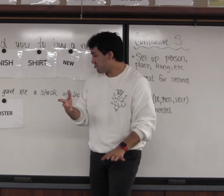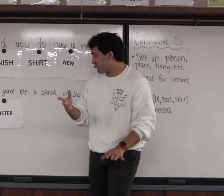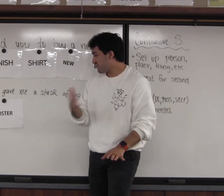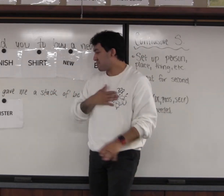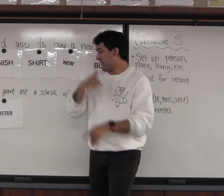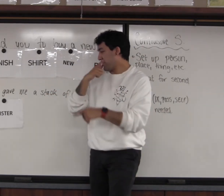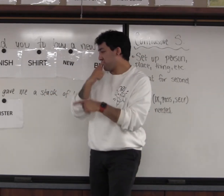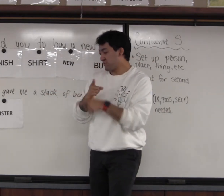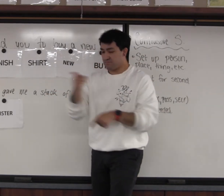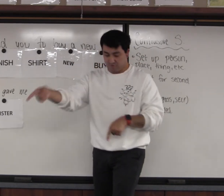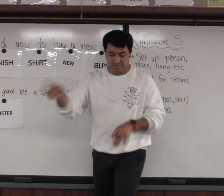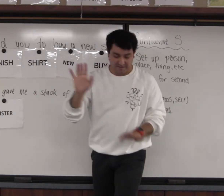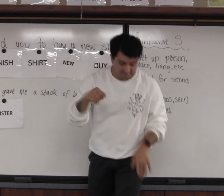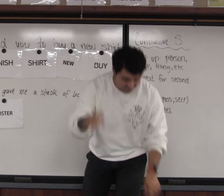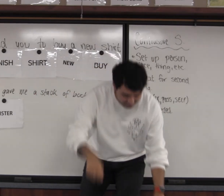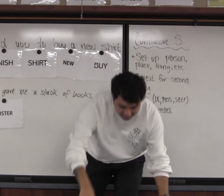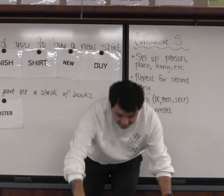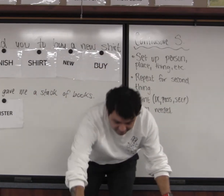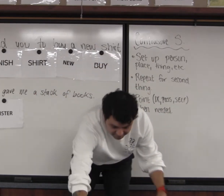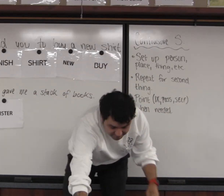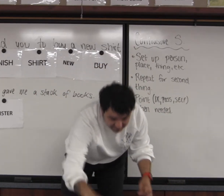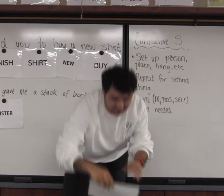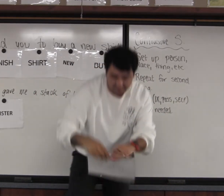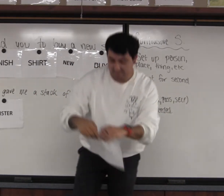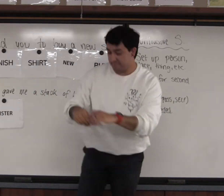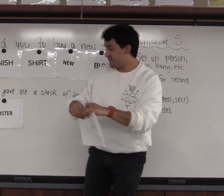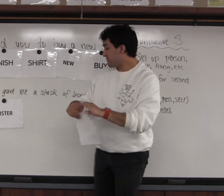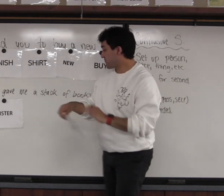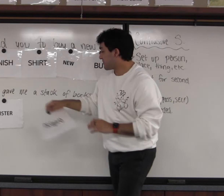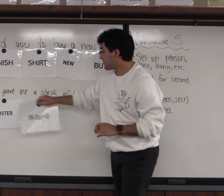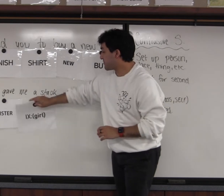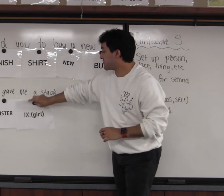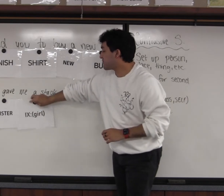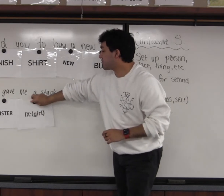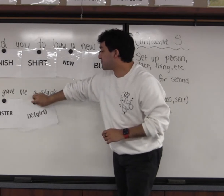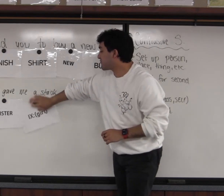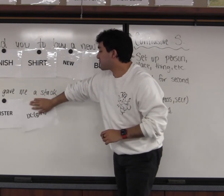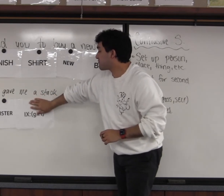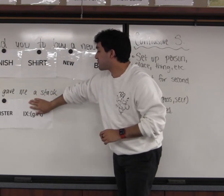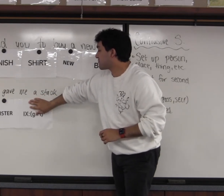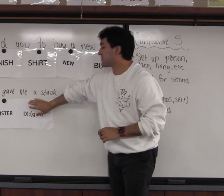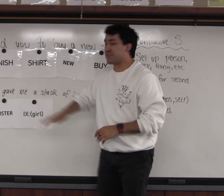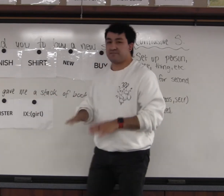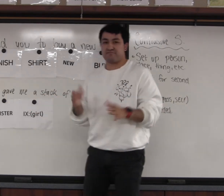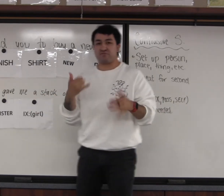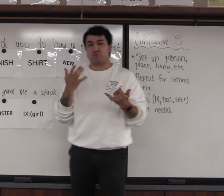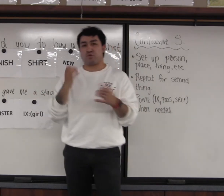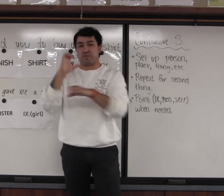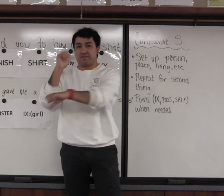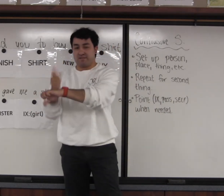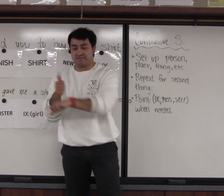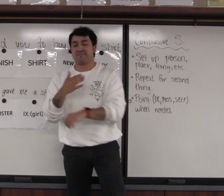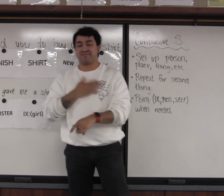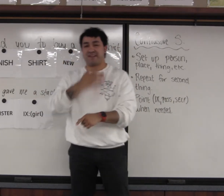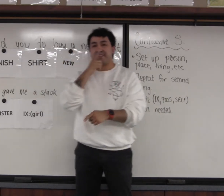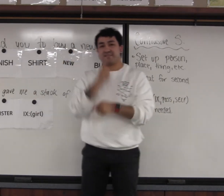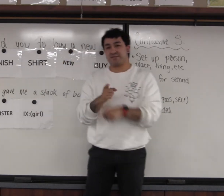up. Yeah. Okay, I have everything correct so far. IX girl, point.